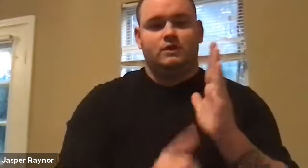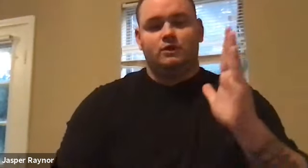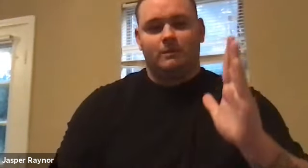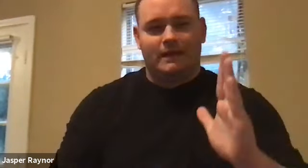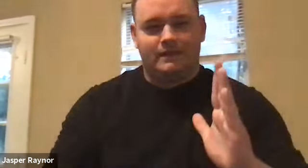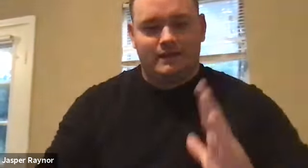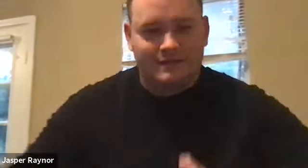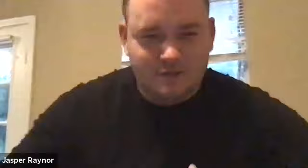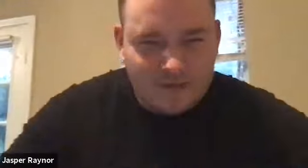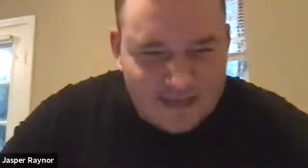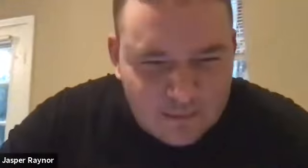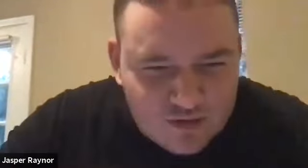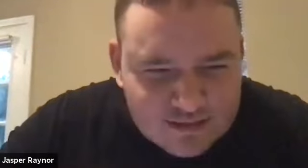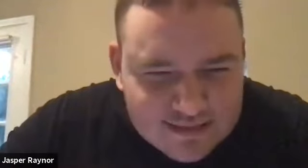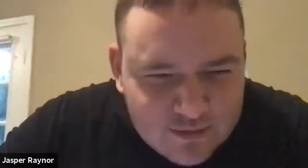You want to make, do it again, April, I didn't see you.